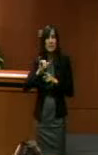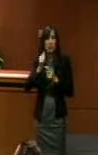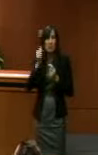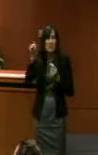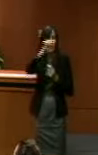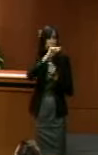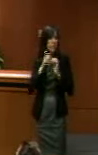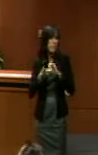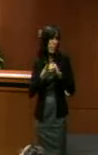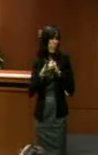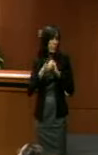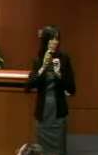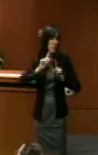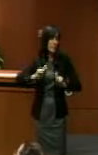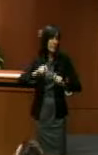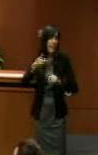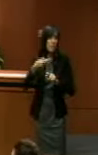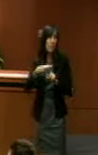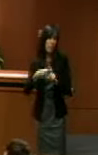well